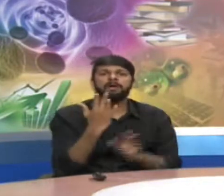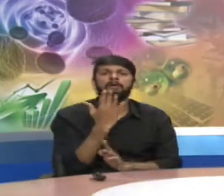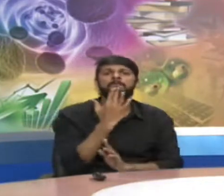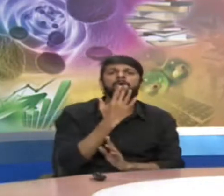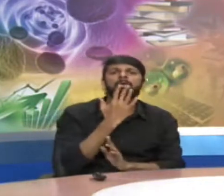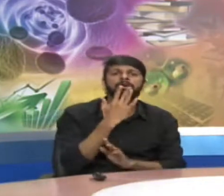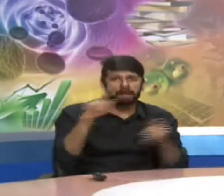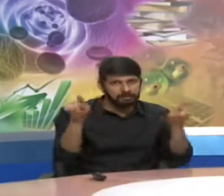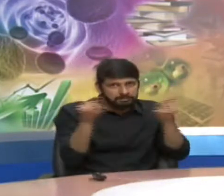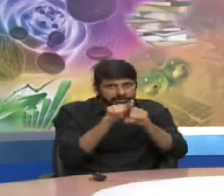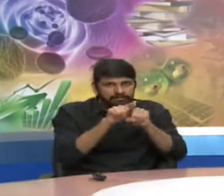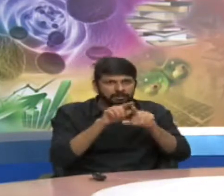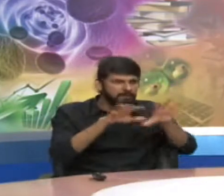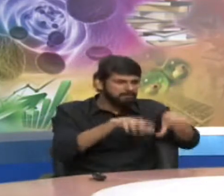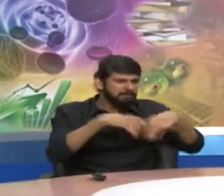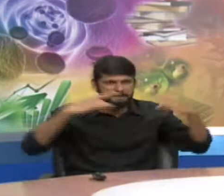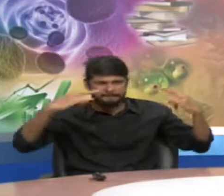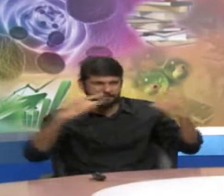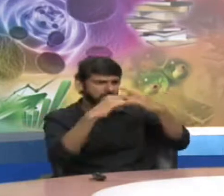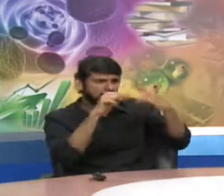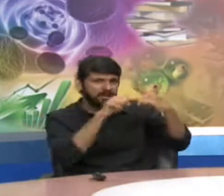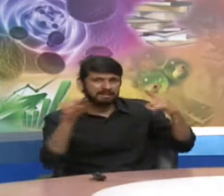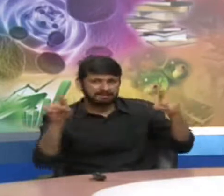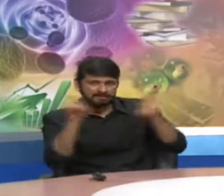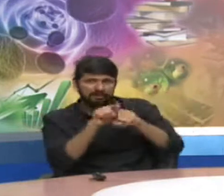in different colors,